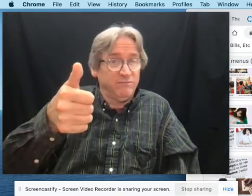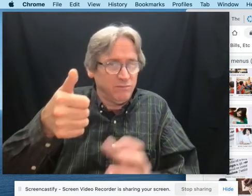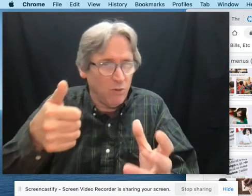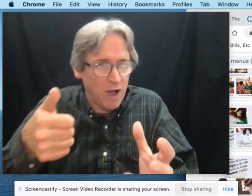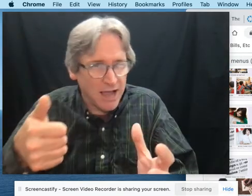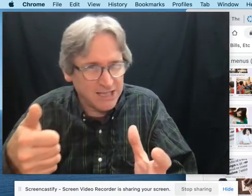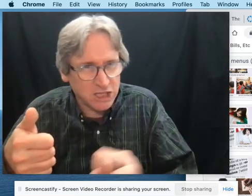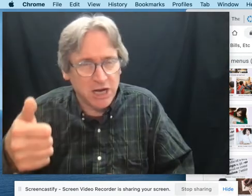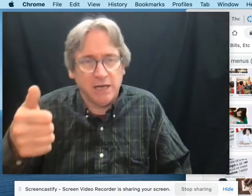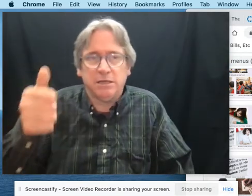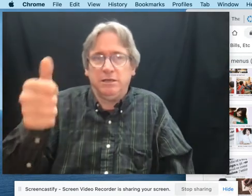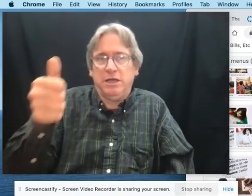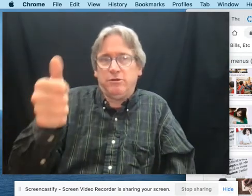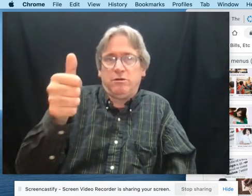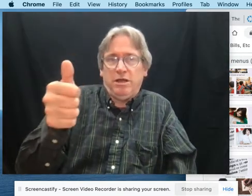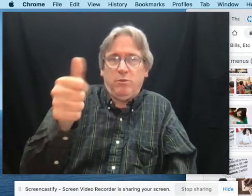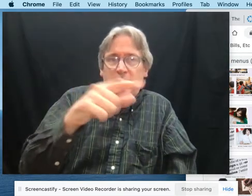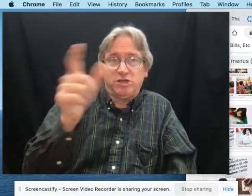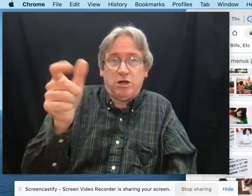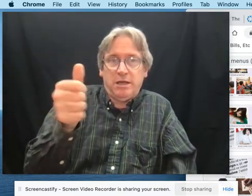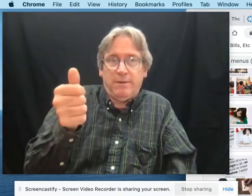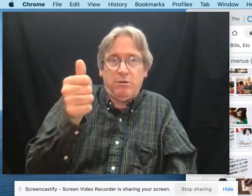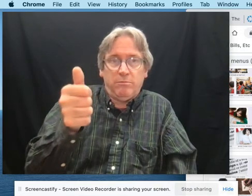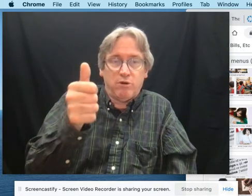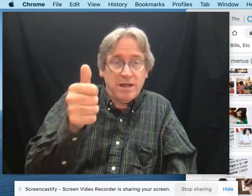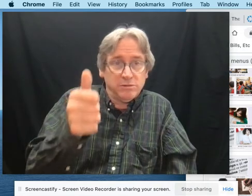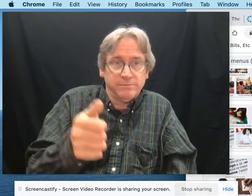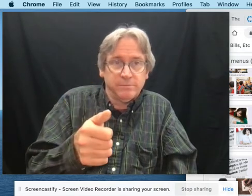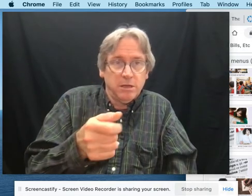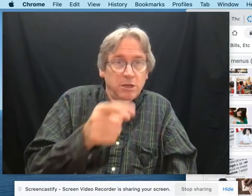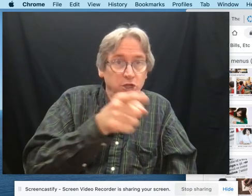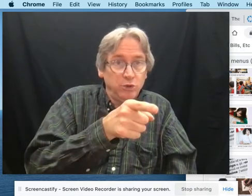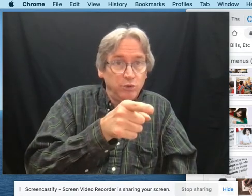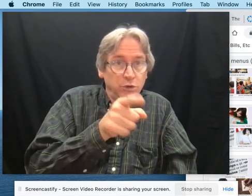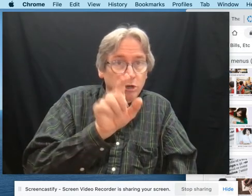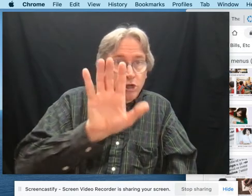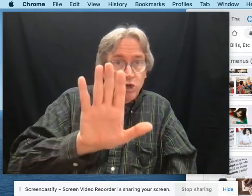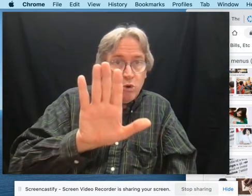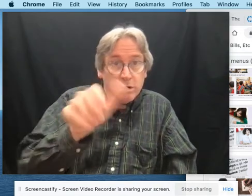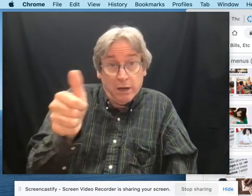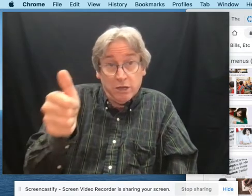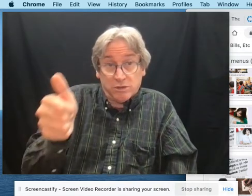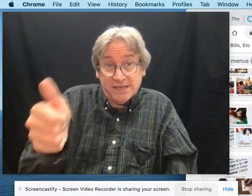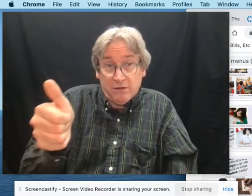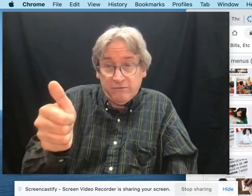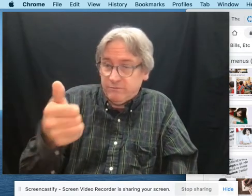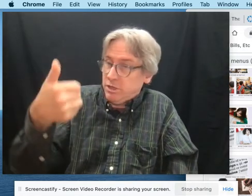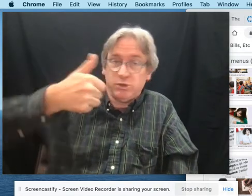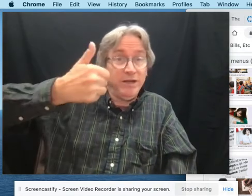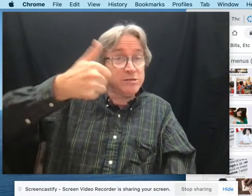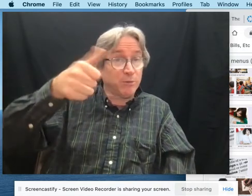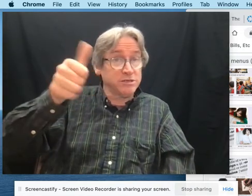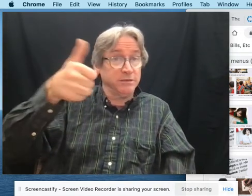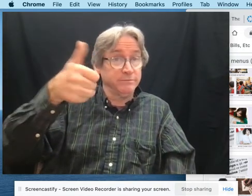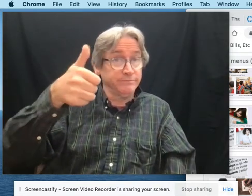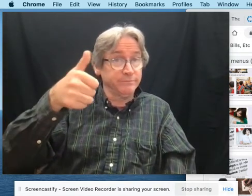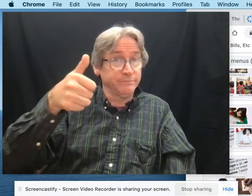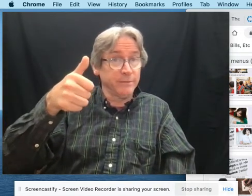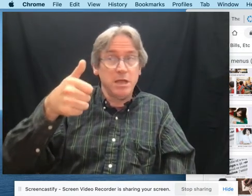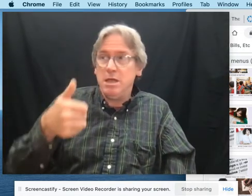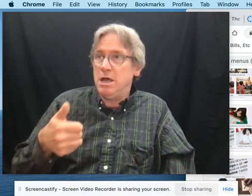Yourself. I touched on it in the other, when I was talking about pronouns. You, your, yourself. So here's a person.